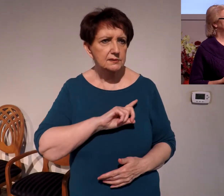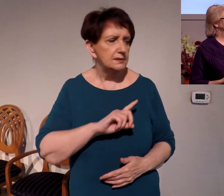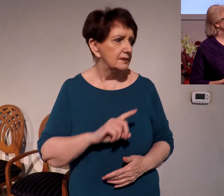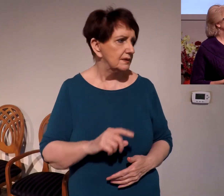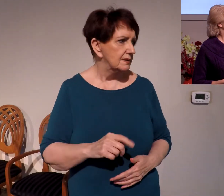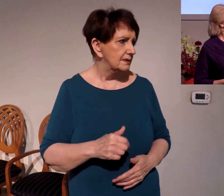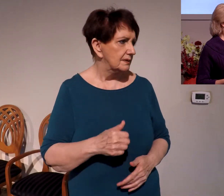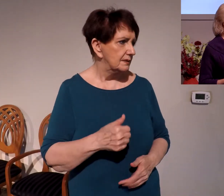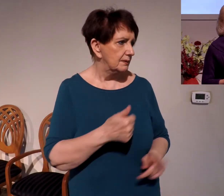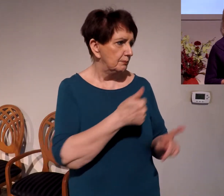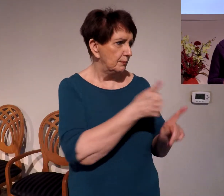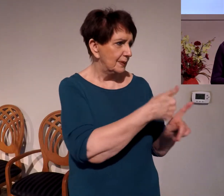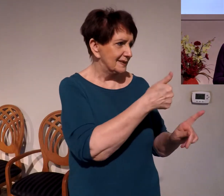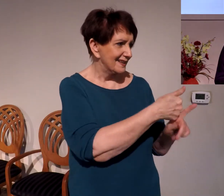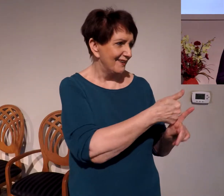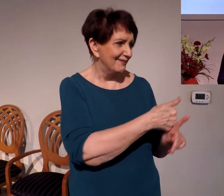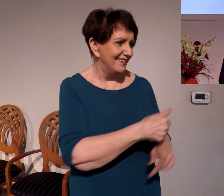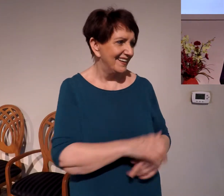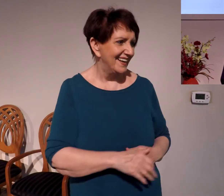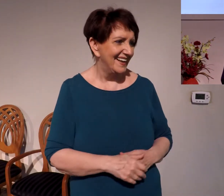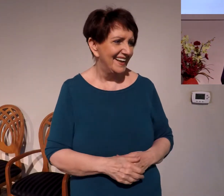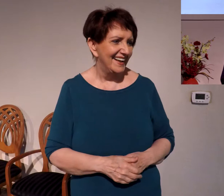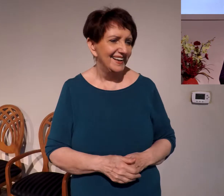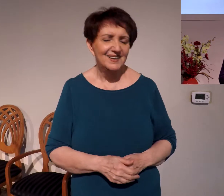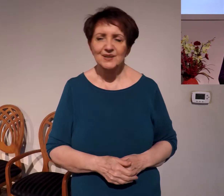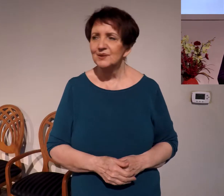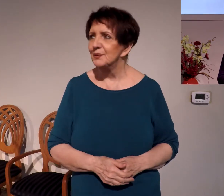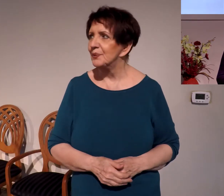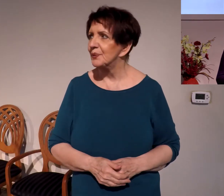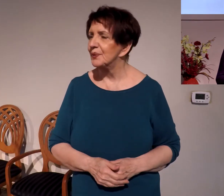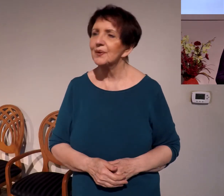need? Myself?